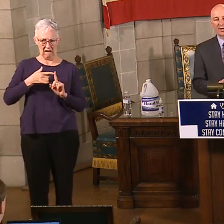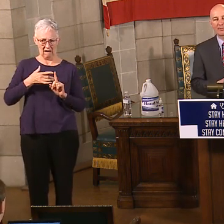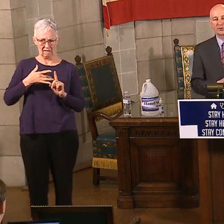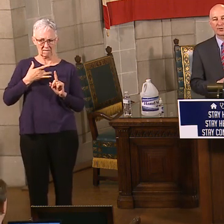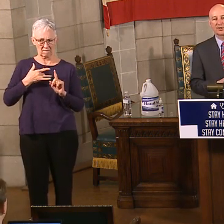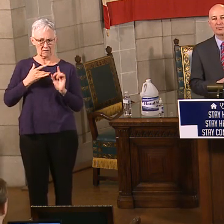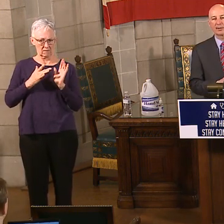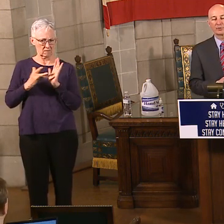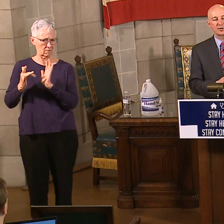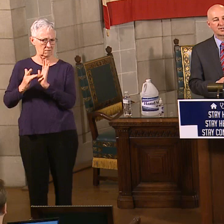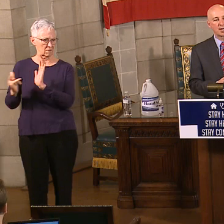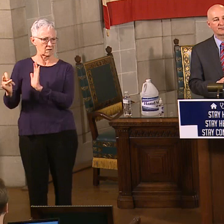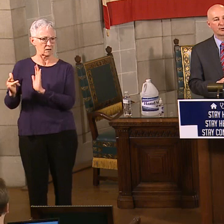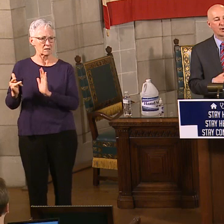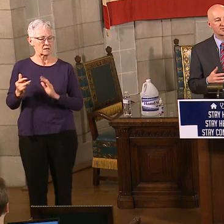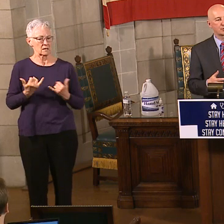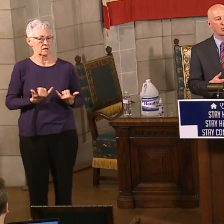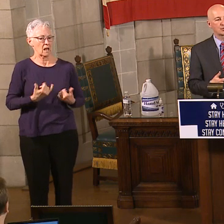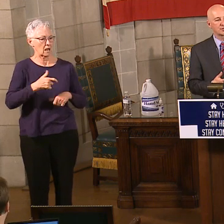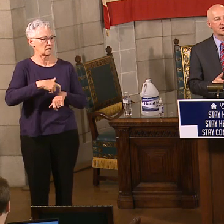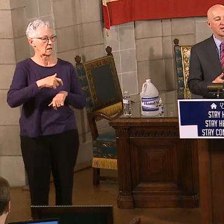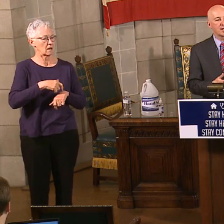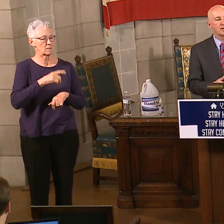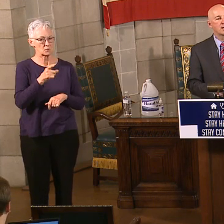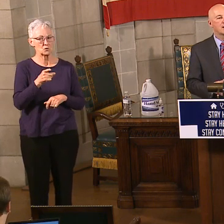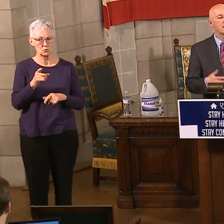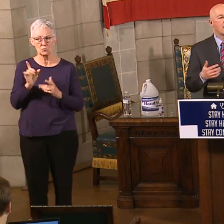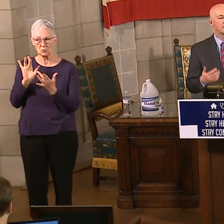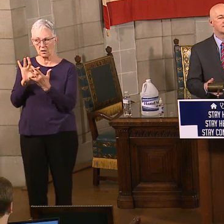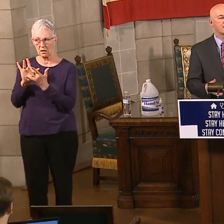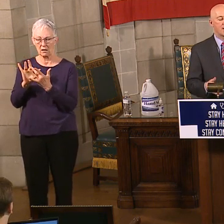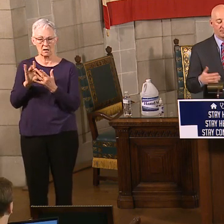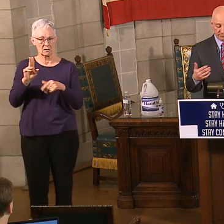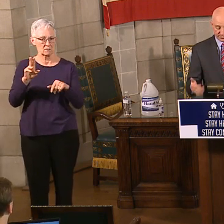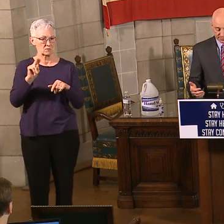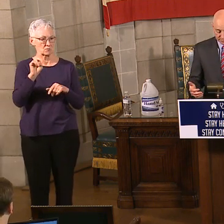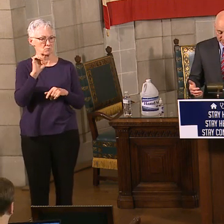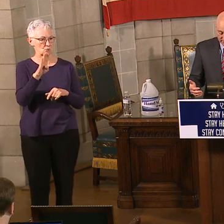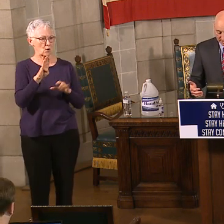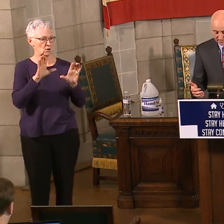this is a great opportunity to be able to reach out from the Nebraska Coalition to end